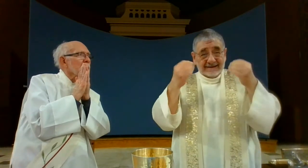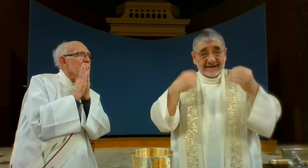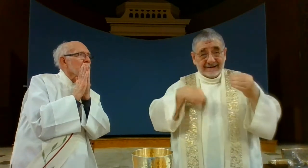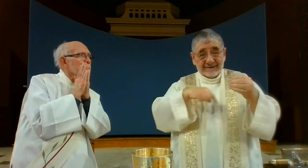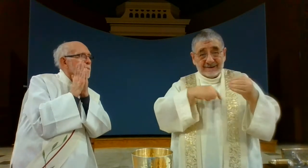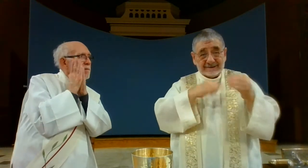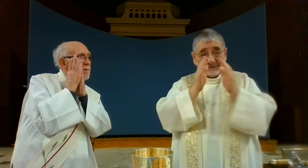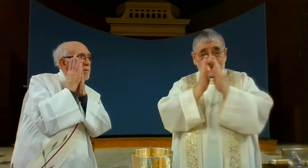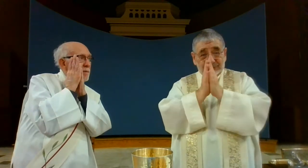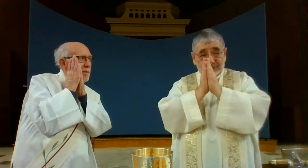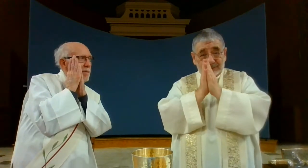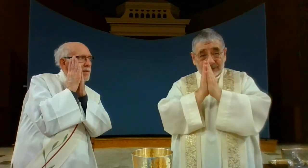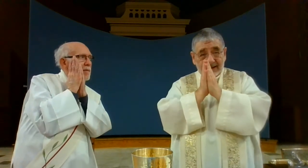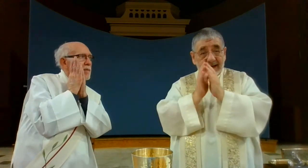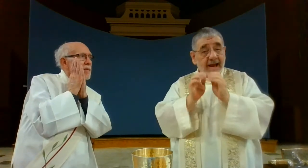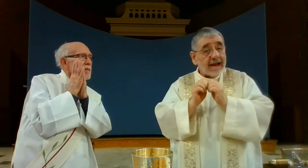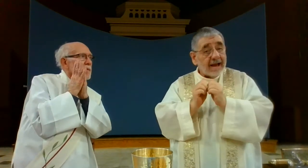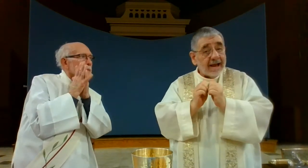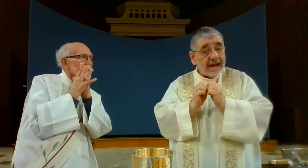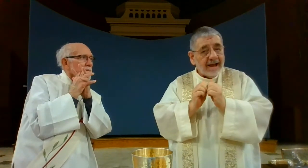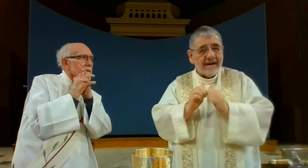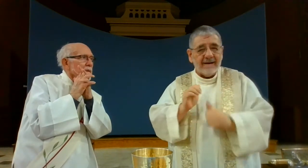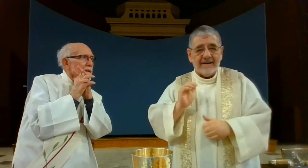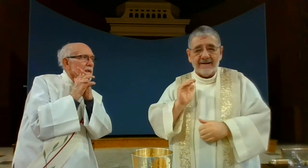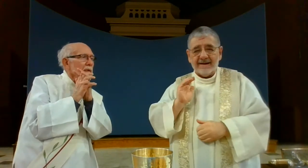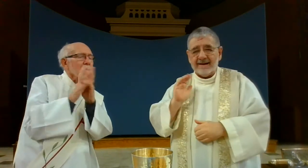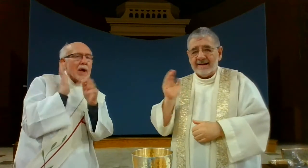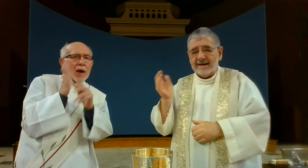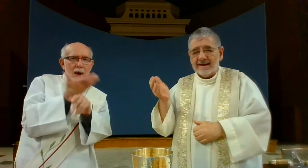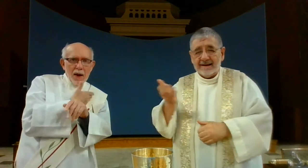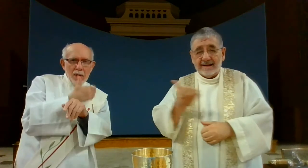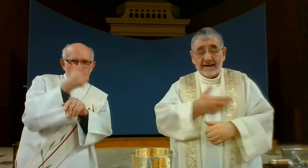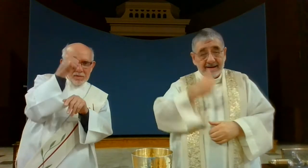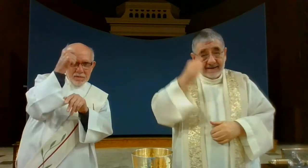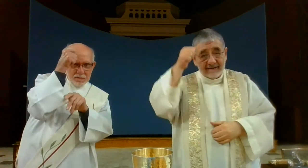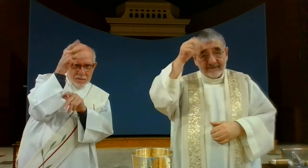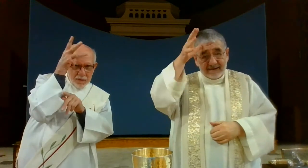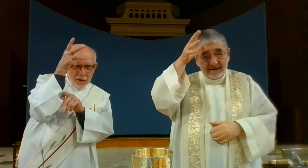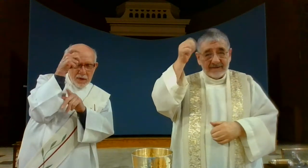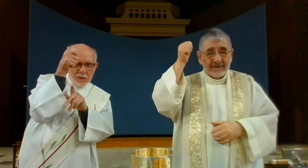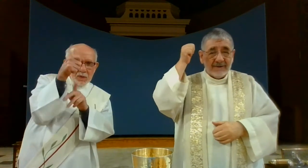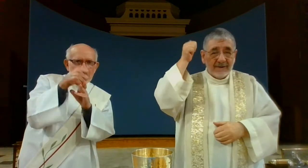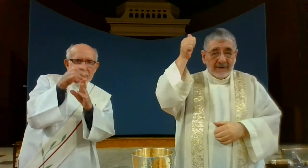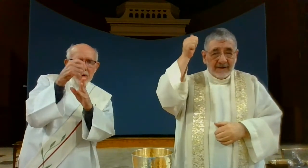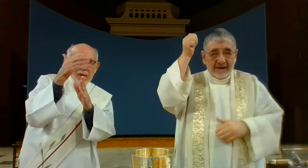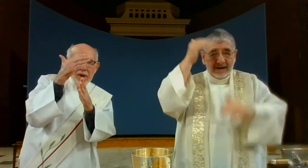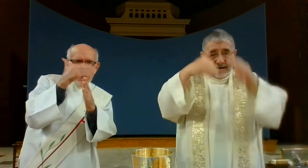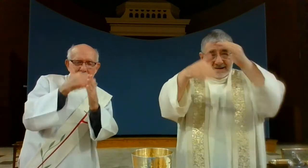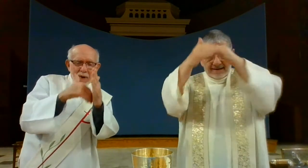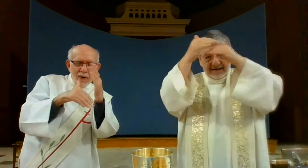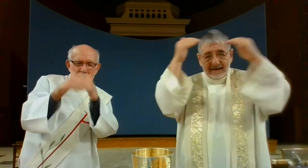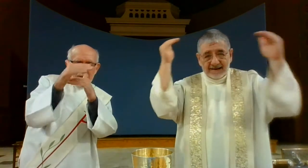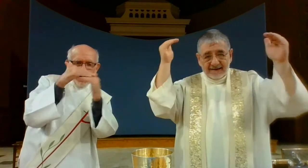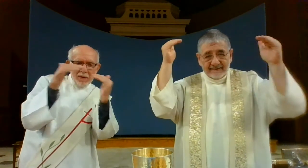Let us pray in the way that our Savior, Lord Jesus Christ, has taught us. Our Father, who art in